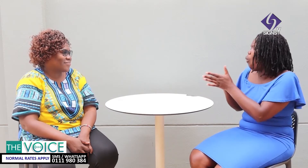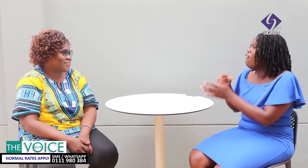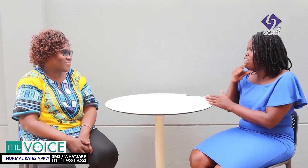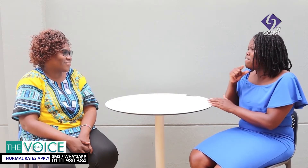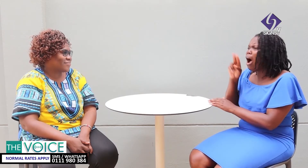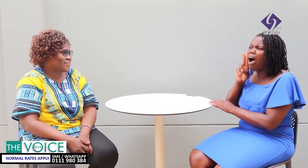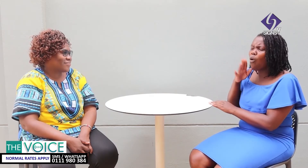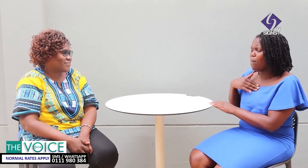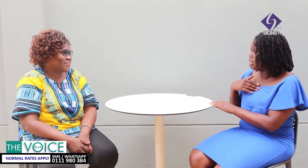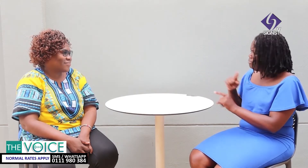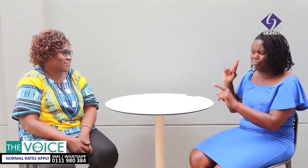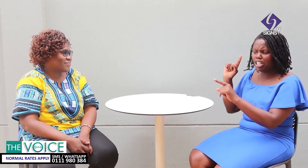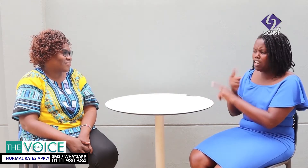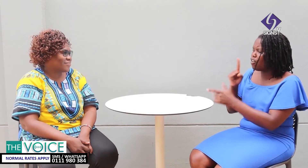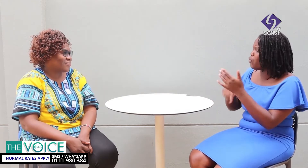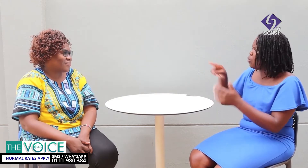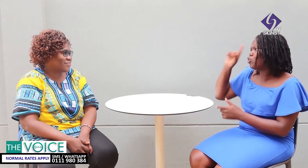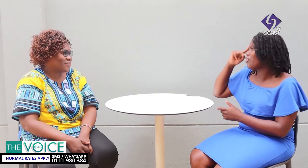He never had your interests at heart.